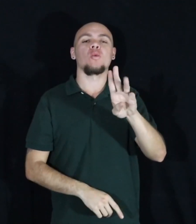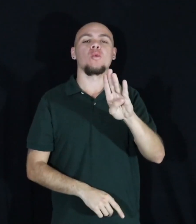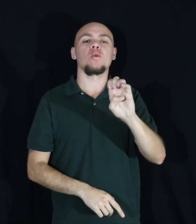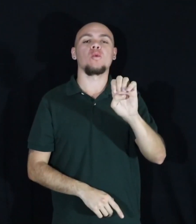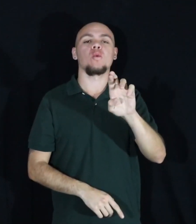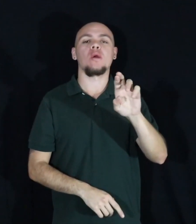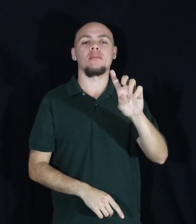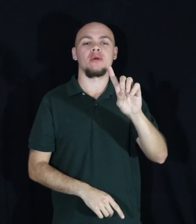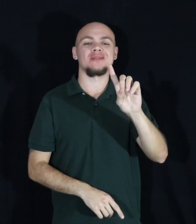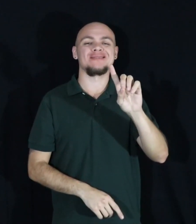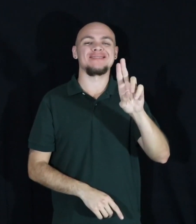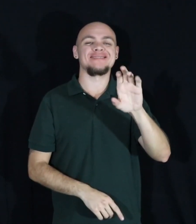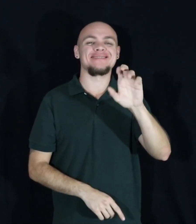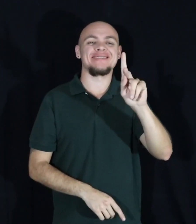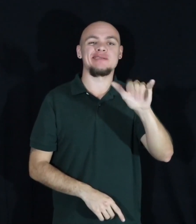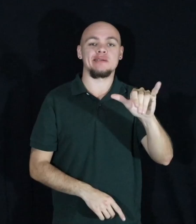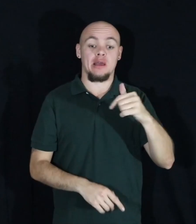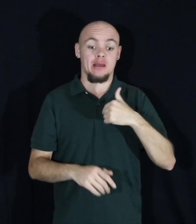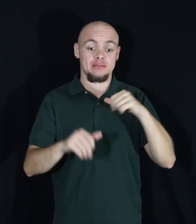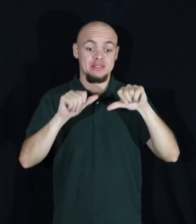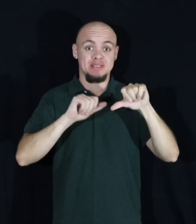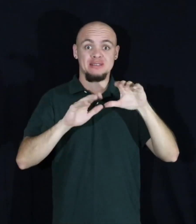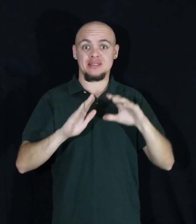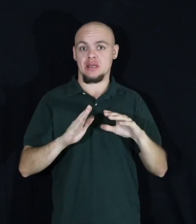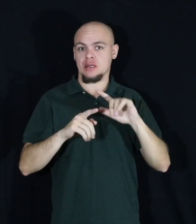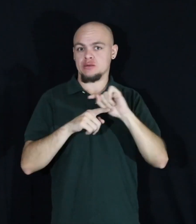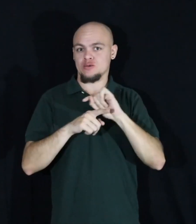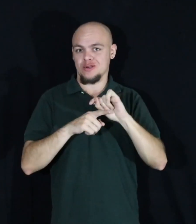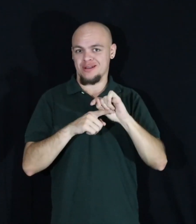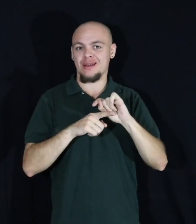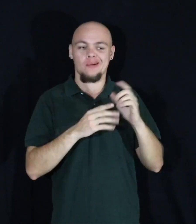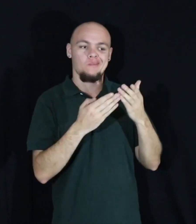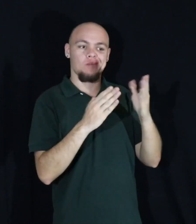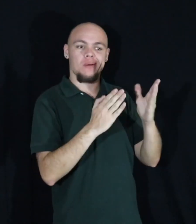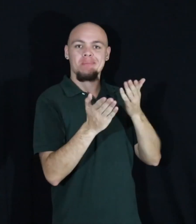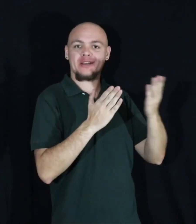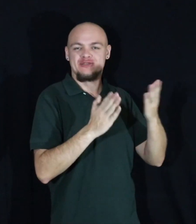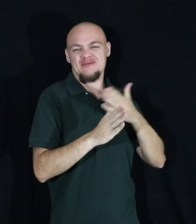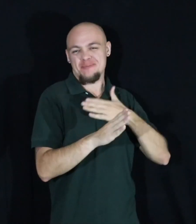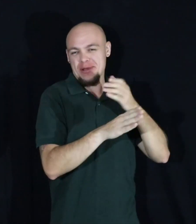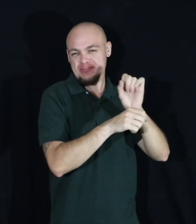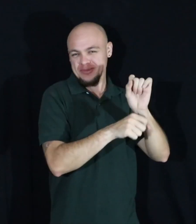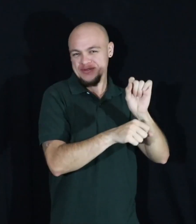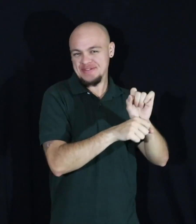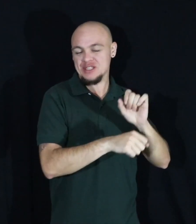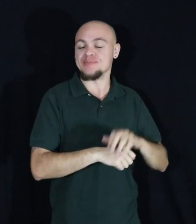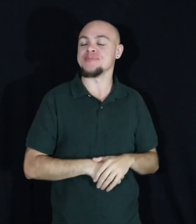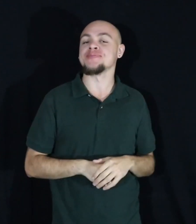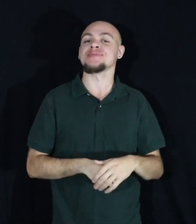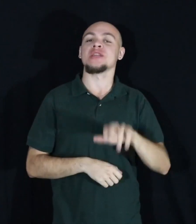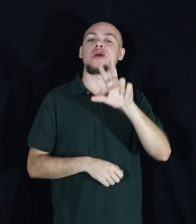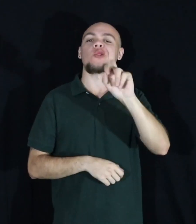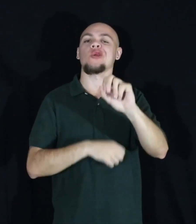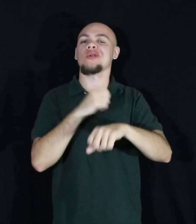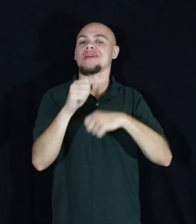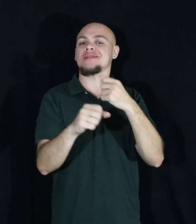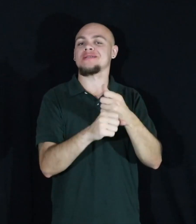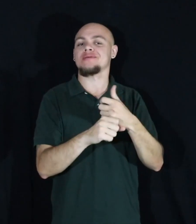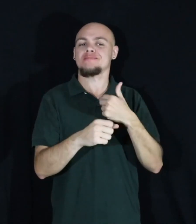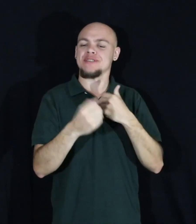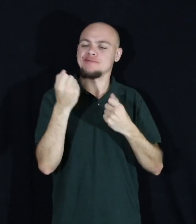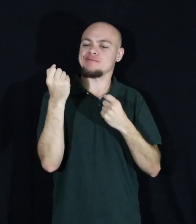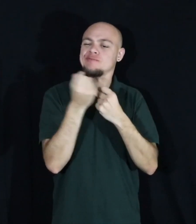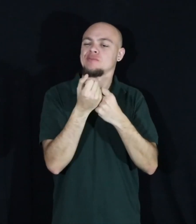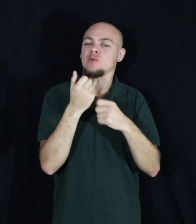by training and a longtime public servant by profession. I have spent 3 decades standing up for